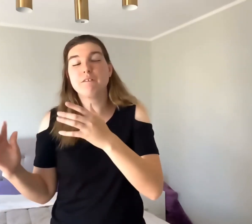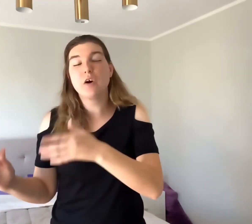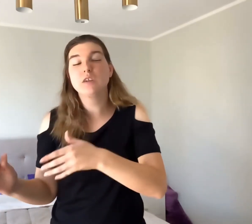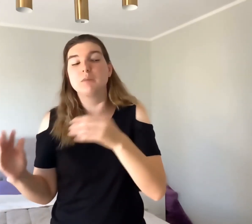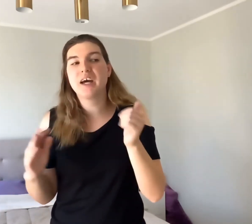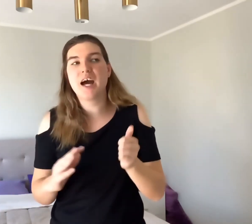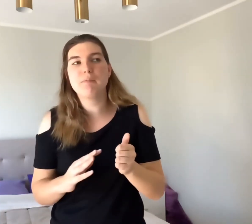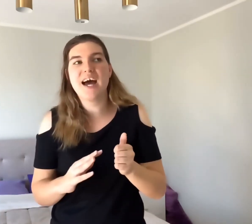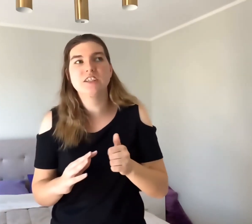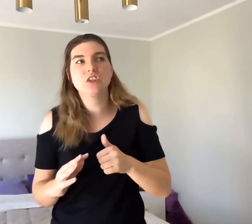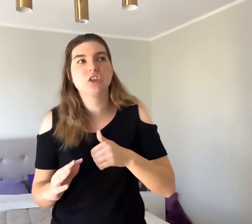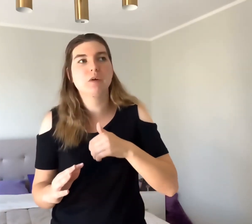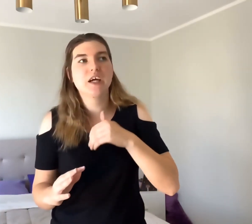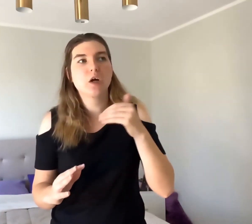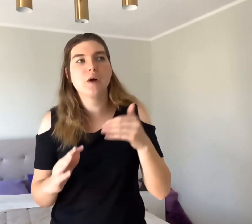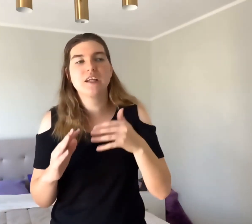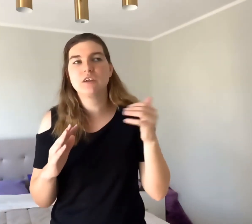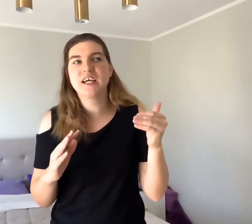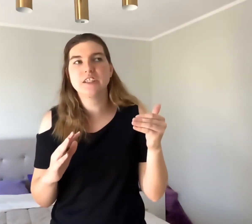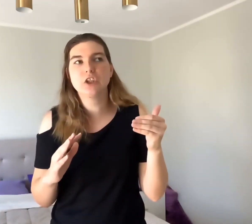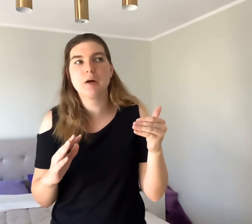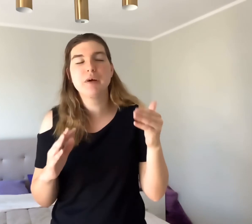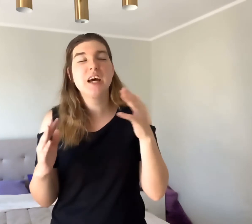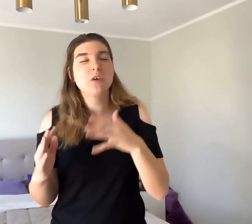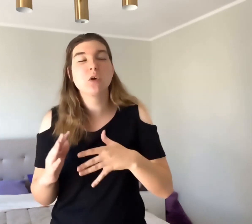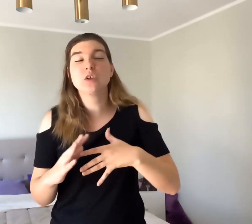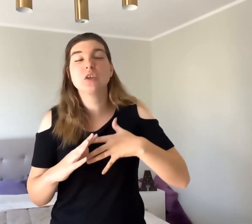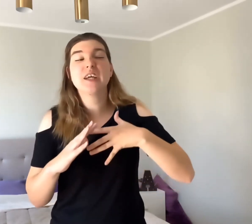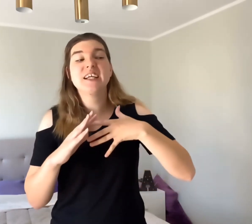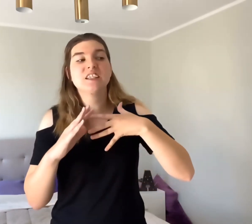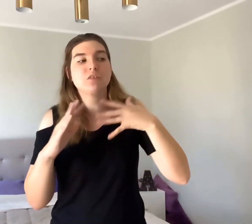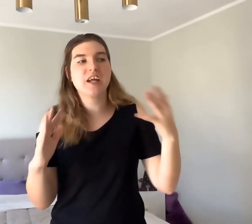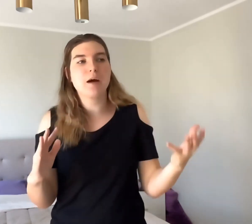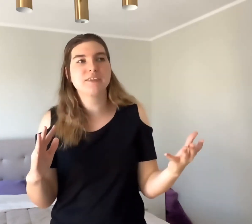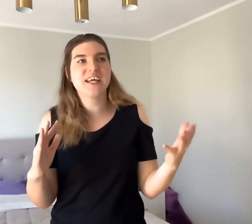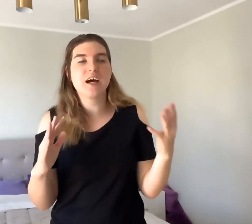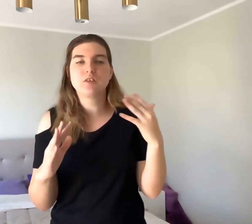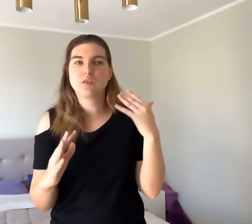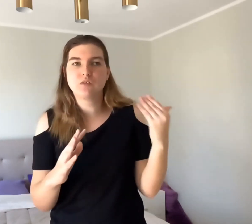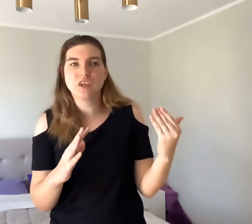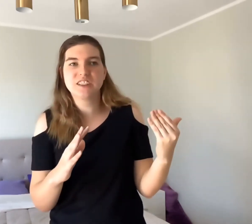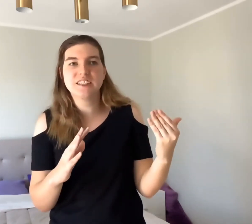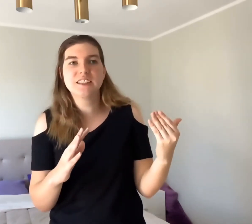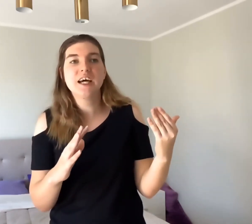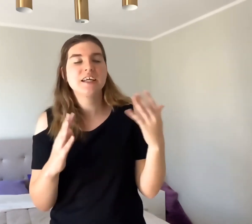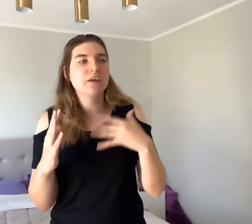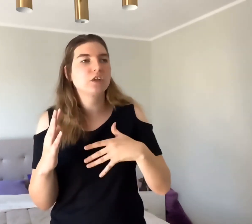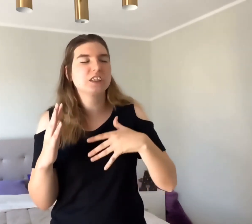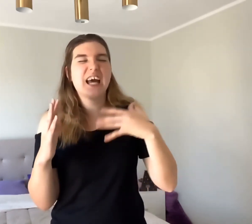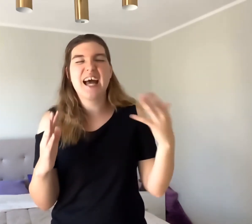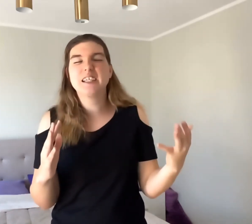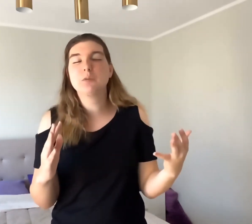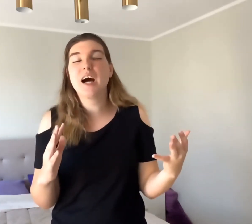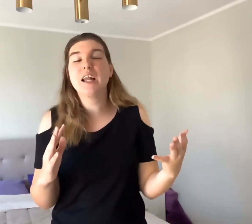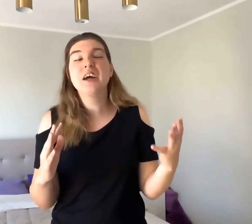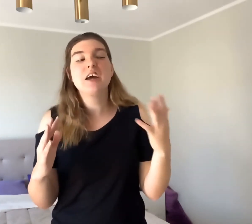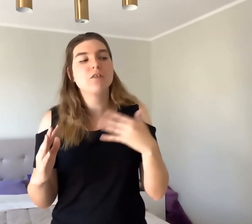phone to my iPad, just doing a quick little touch up. You can also get different apps that have different filters that you can just add as well if you